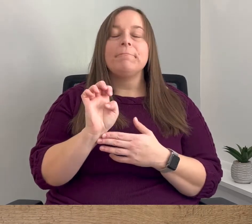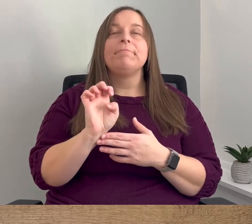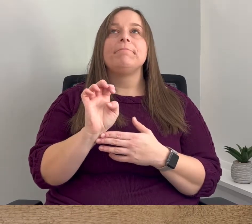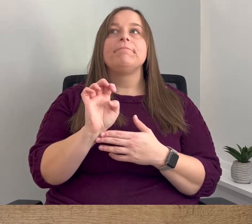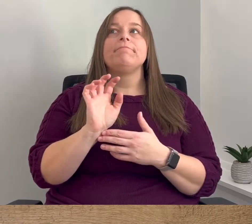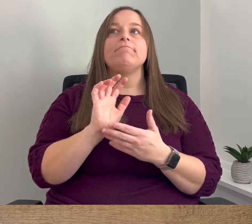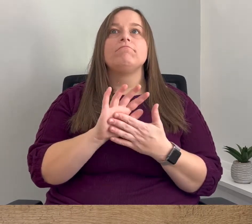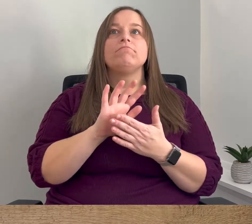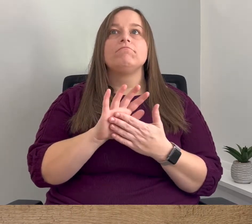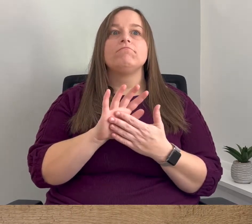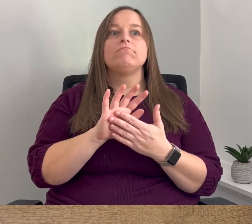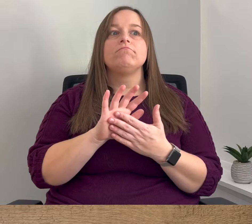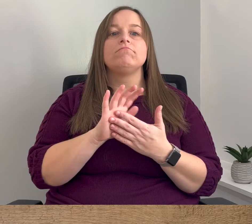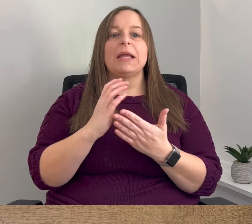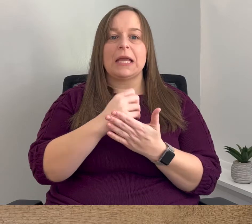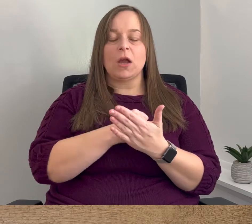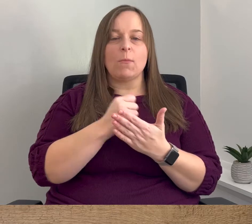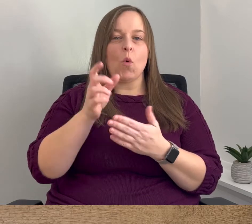income